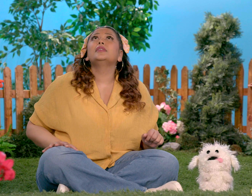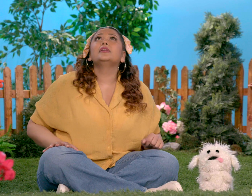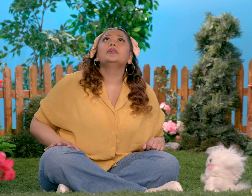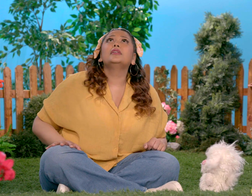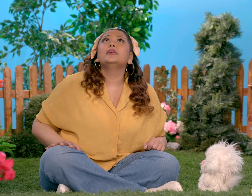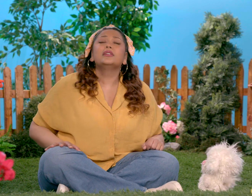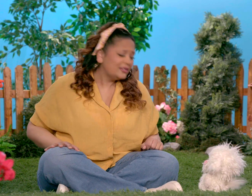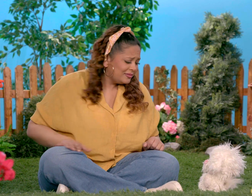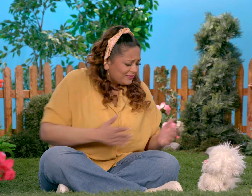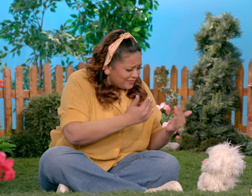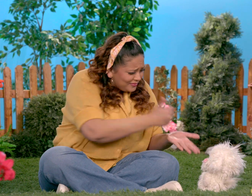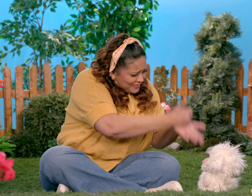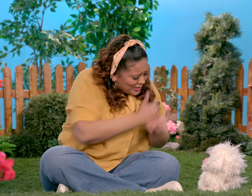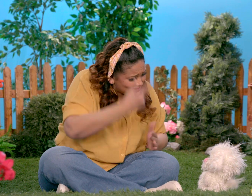Hmm, give us a hint, Stuffy.